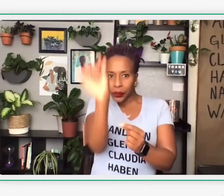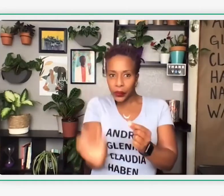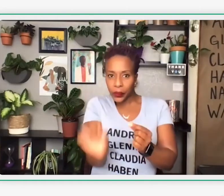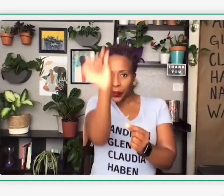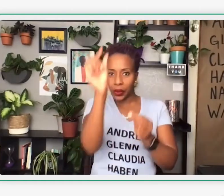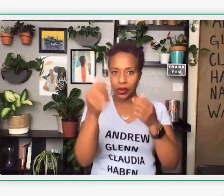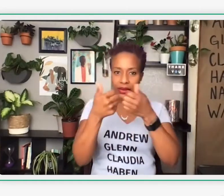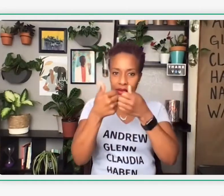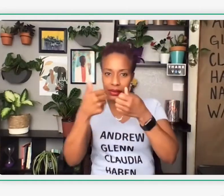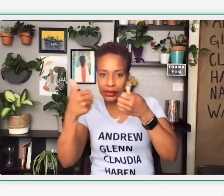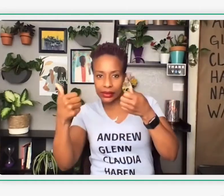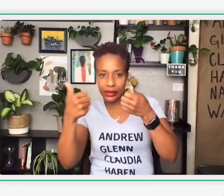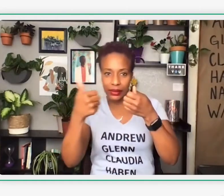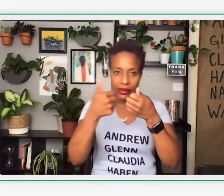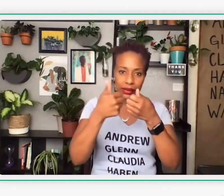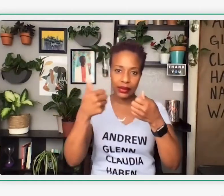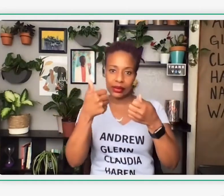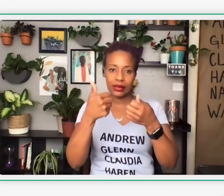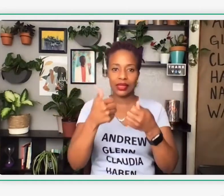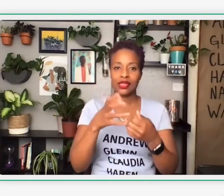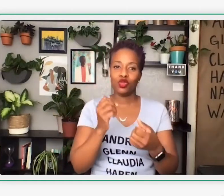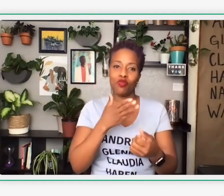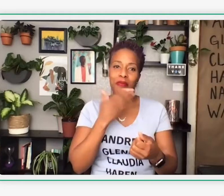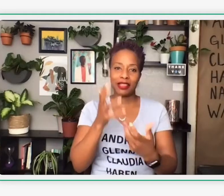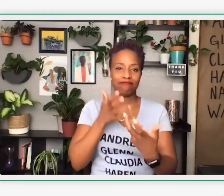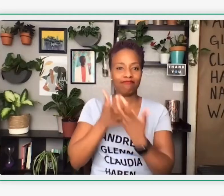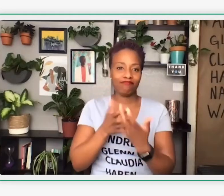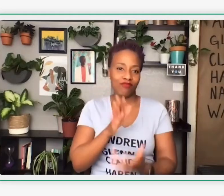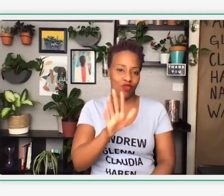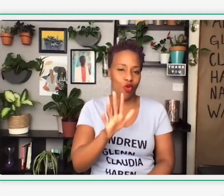visibility, you can use the